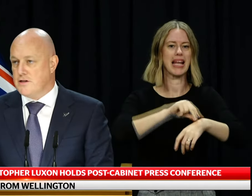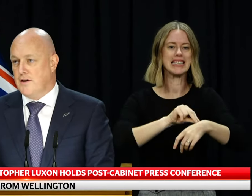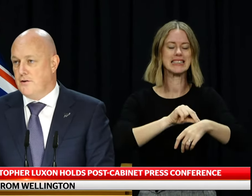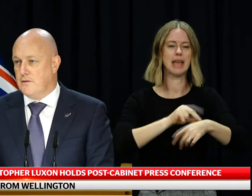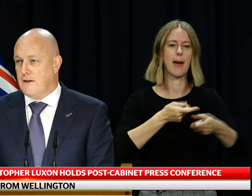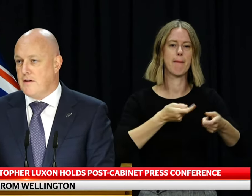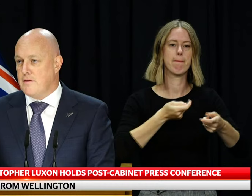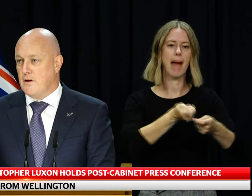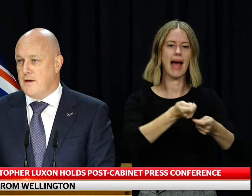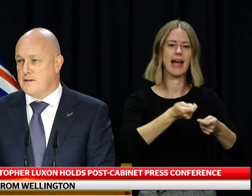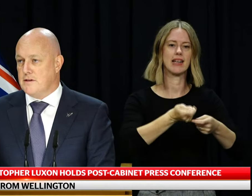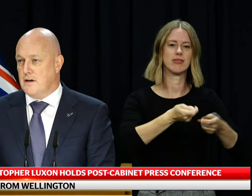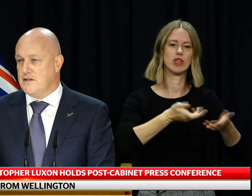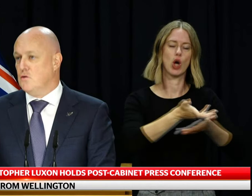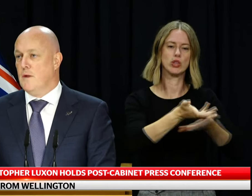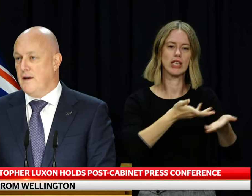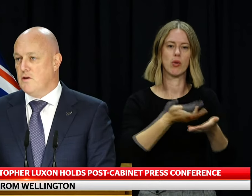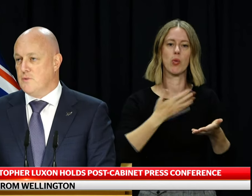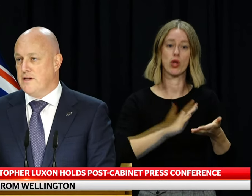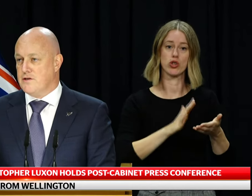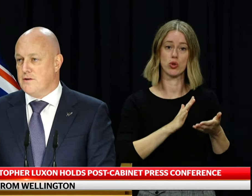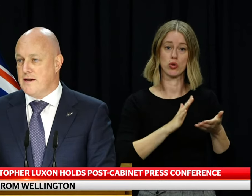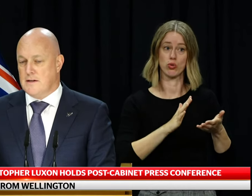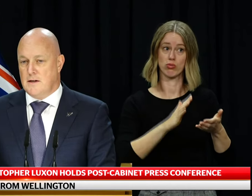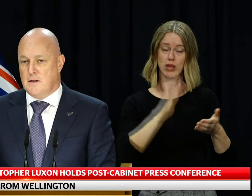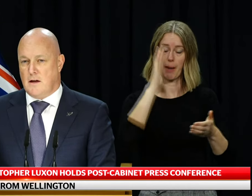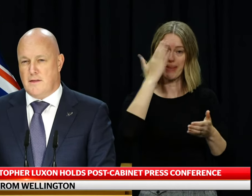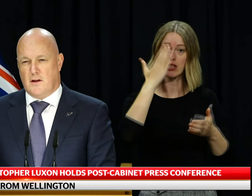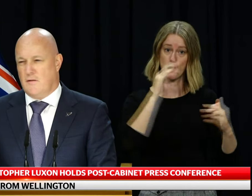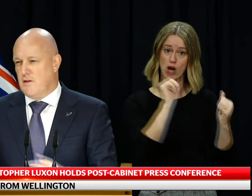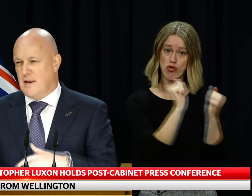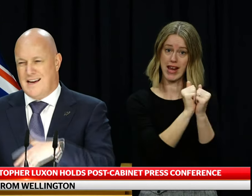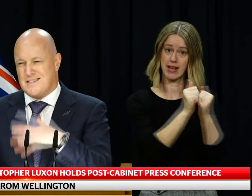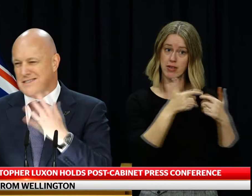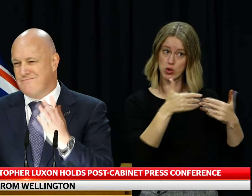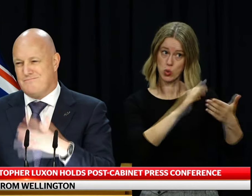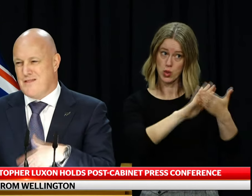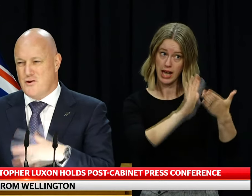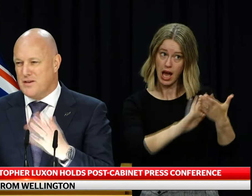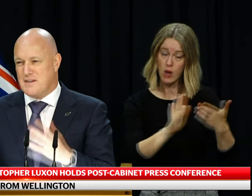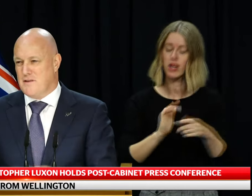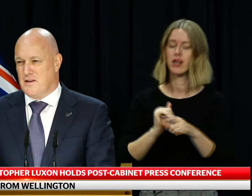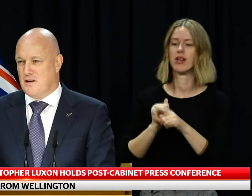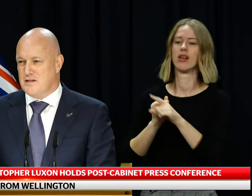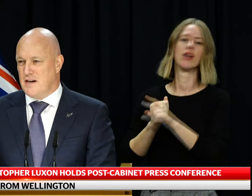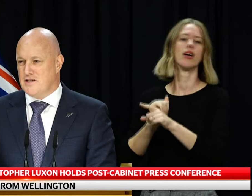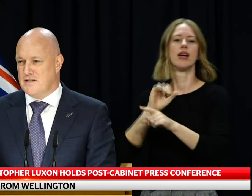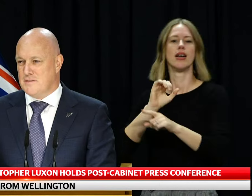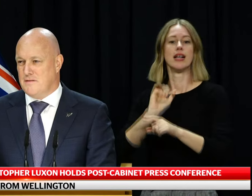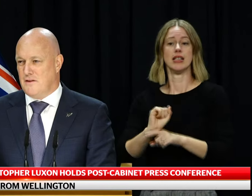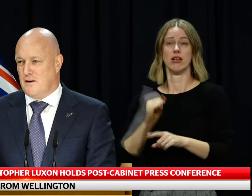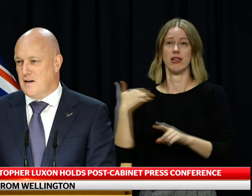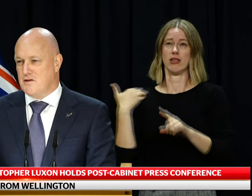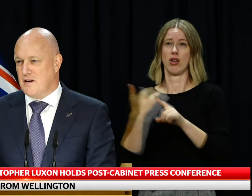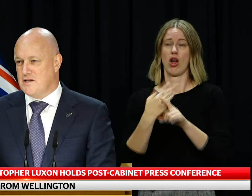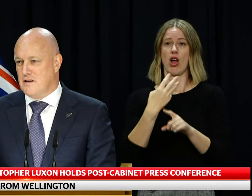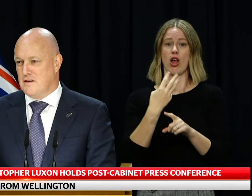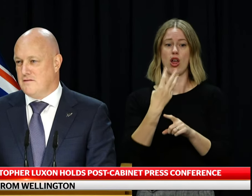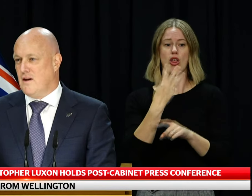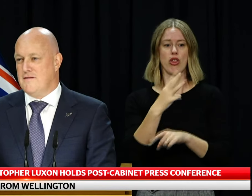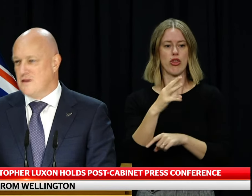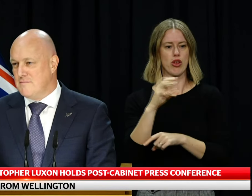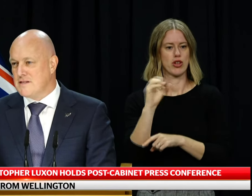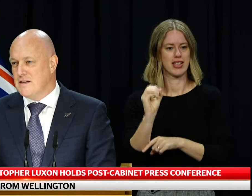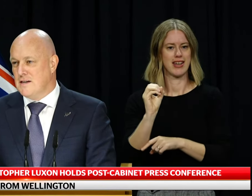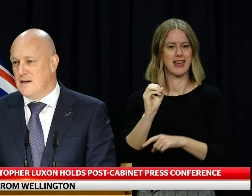to negotiate in good faith. You know, that's the ideal way in which we can do that. I think over the last 30-something negotiations, there's been final arbitration,